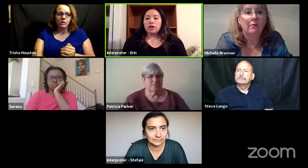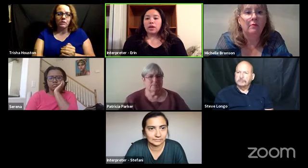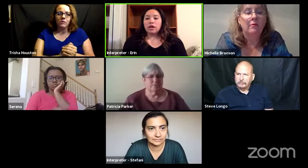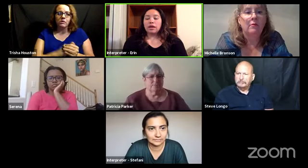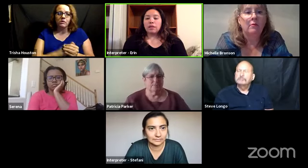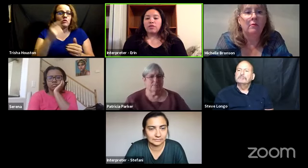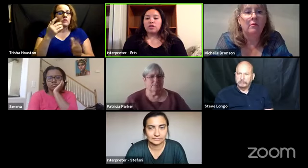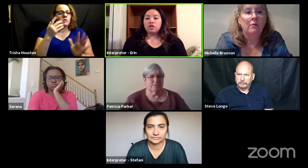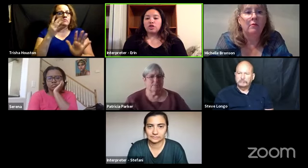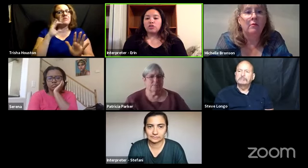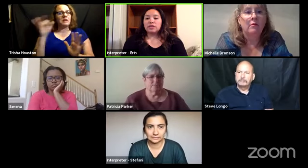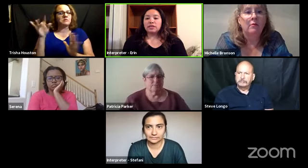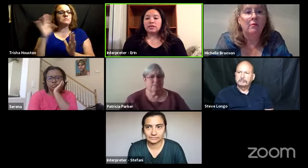Great, and now moving on to new business.